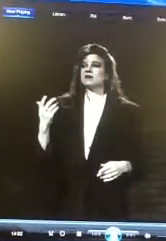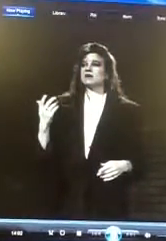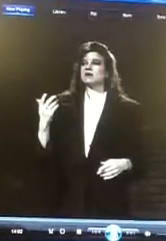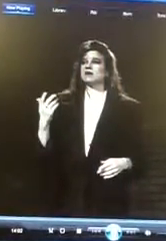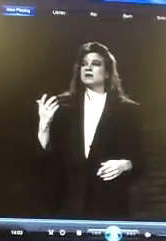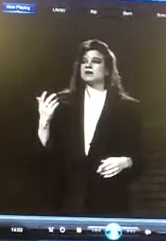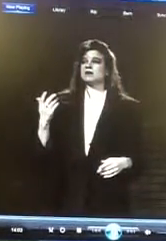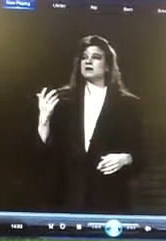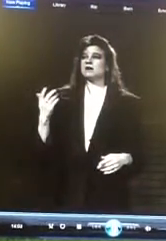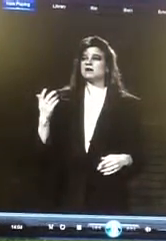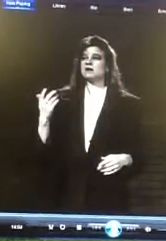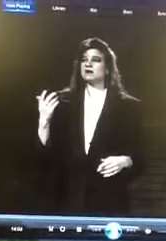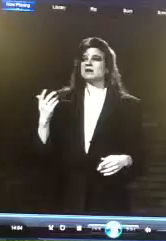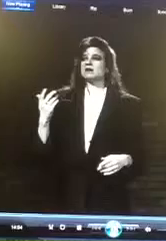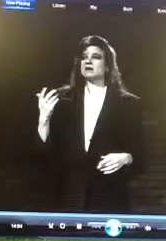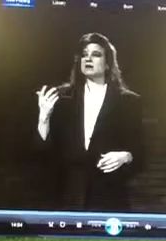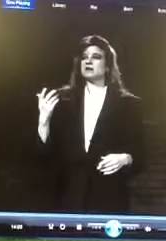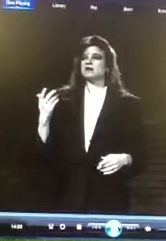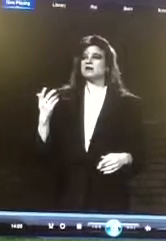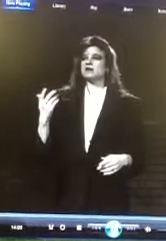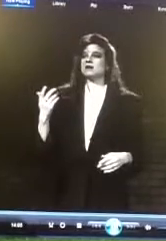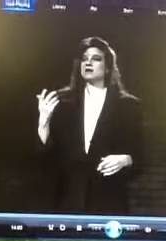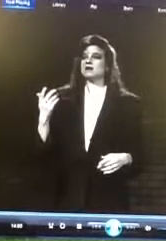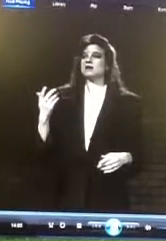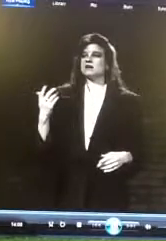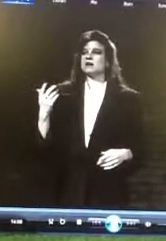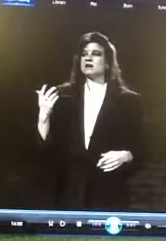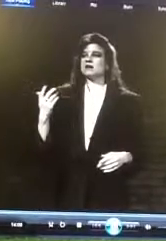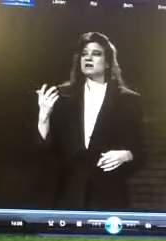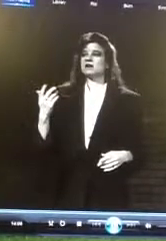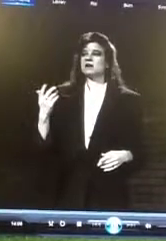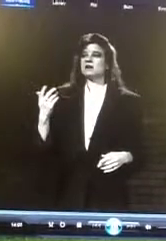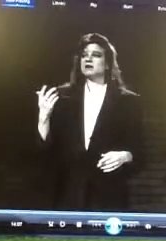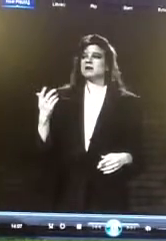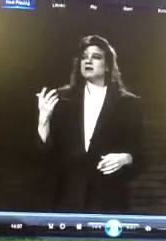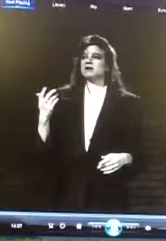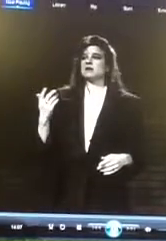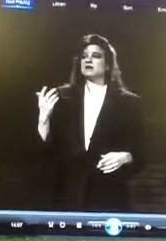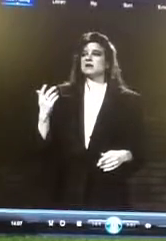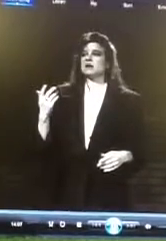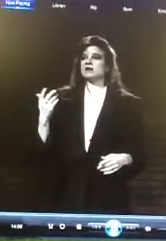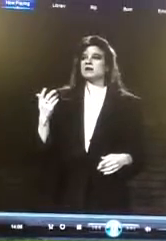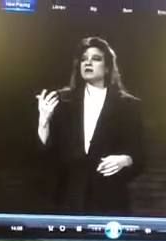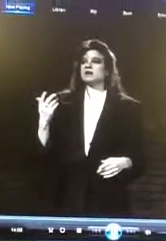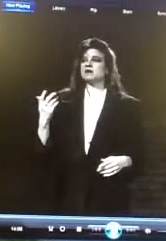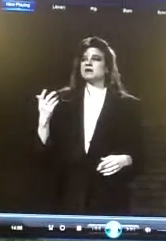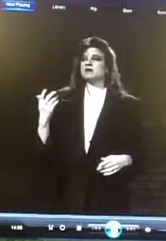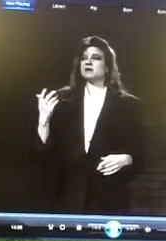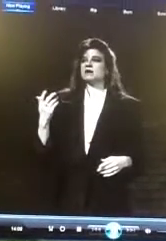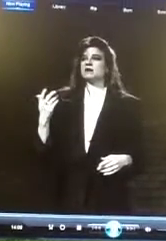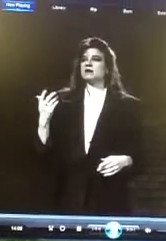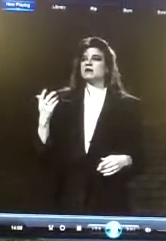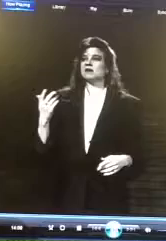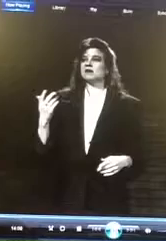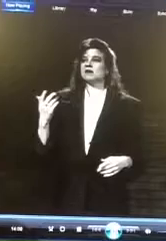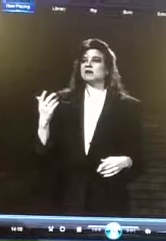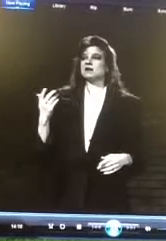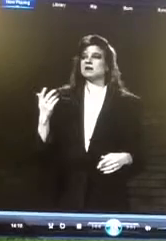So we could break down what reasonable accommodations means. For example, with an example, with people in